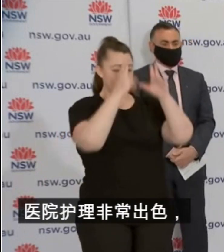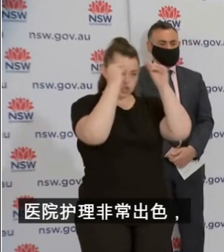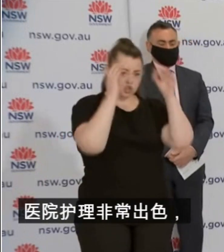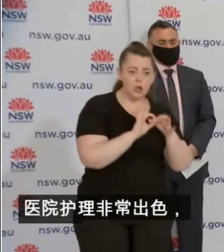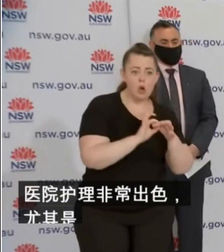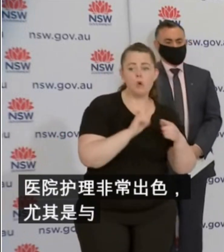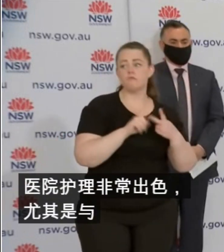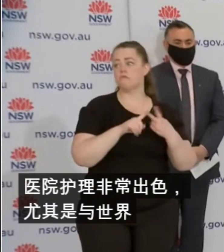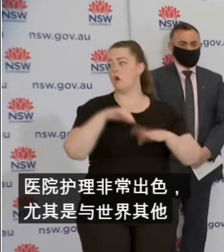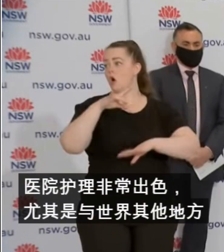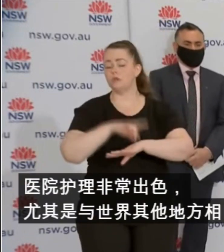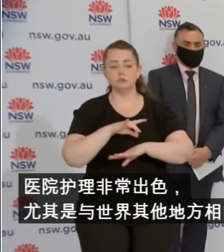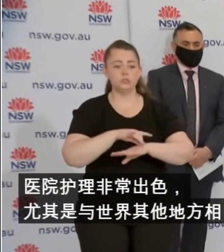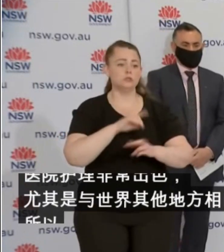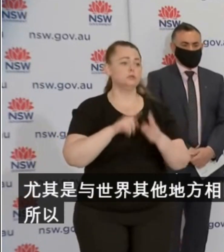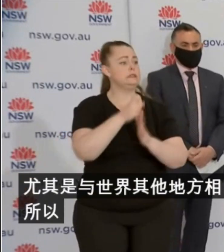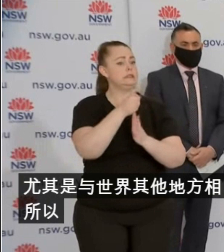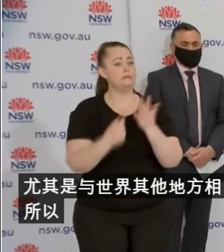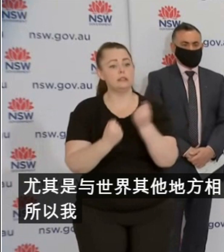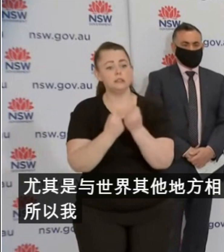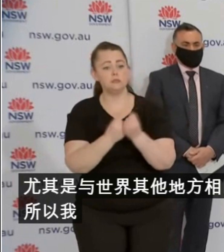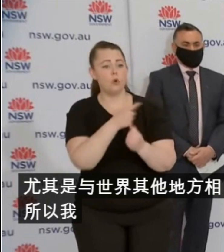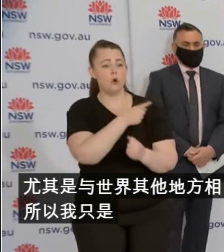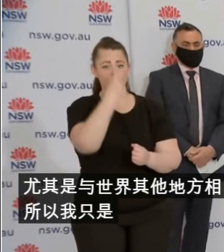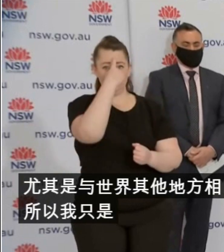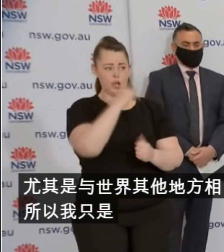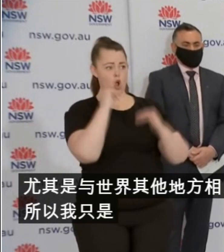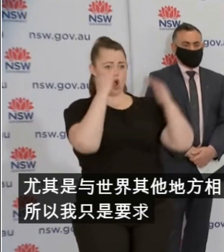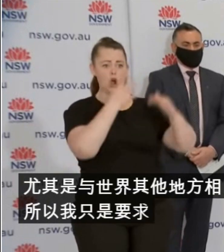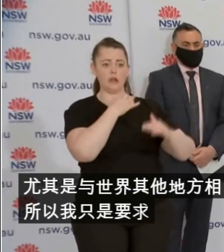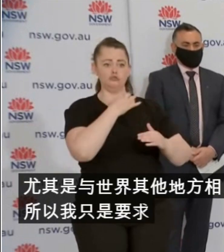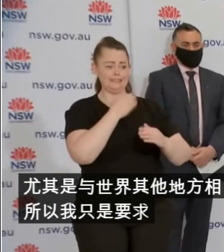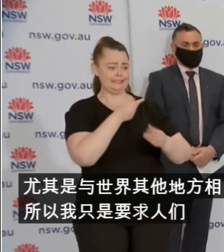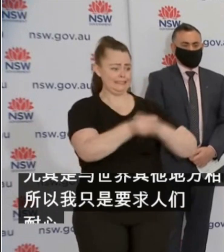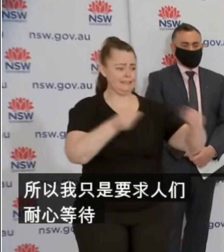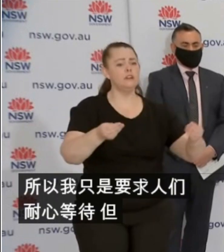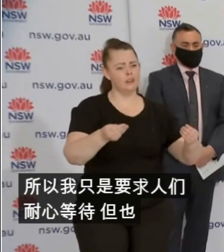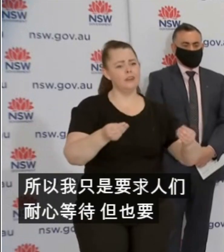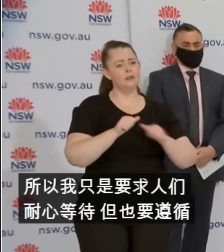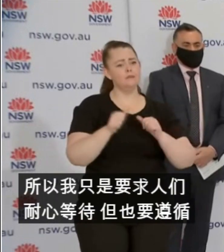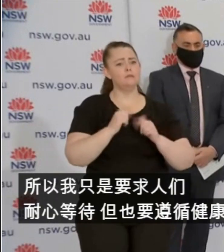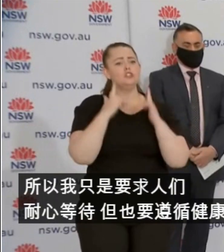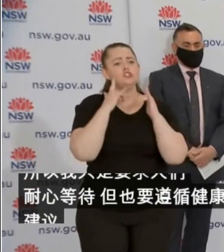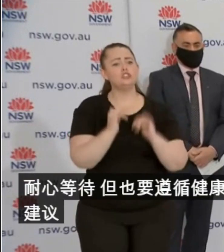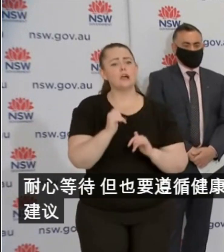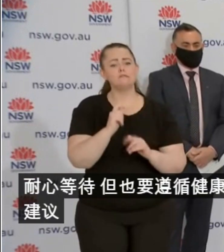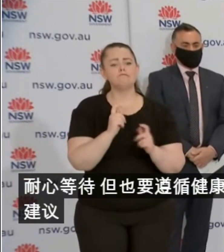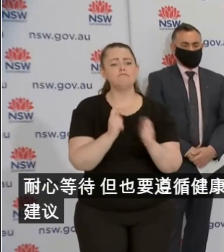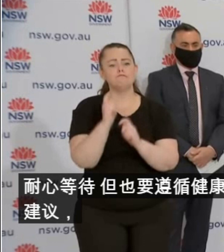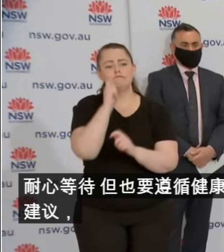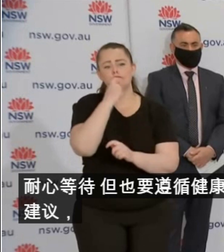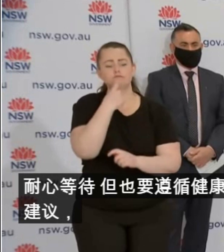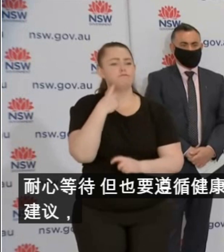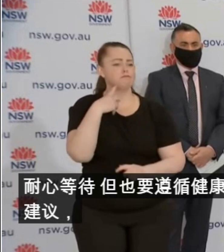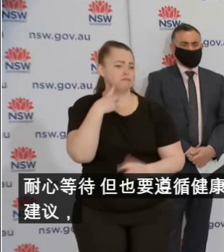outstanding, especially compared to other parts of the world. So I just ask people to be patient, but also to follow the health advice. There are